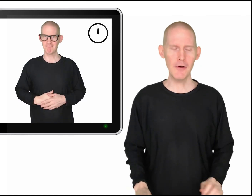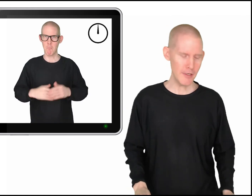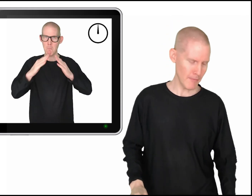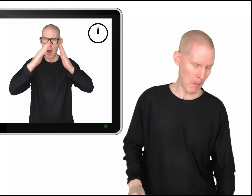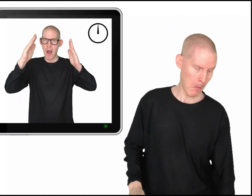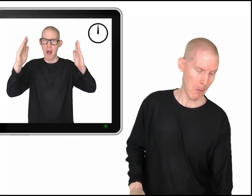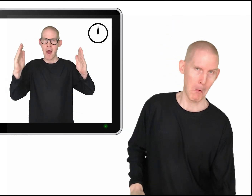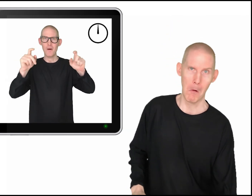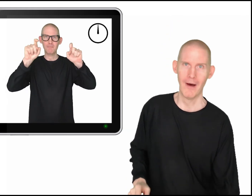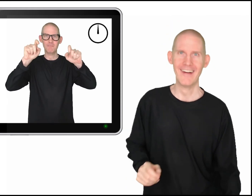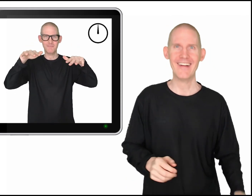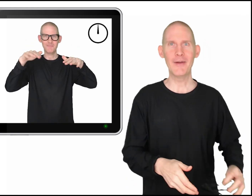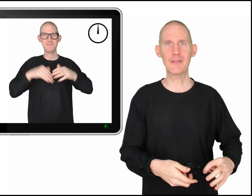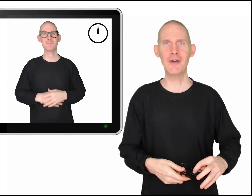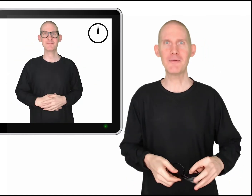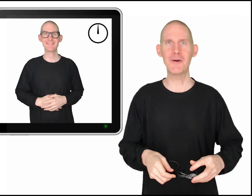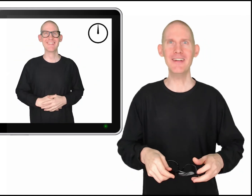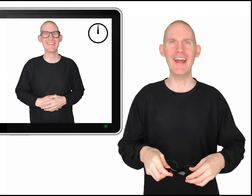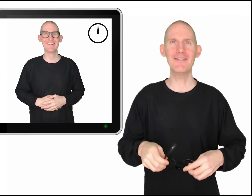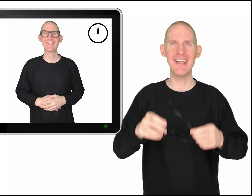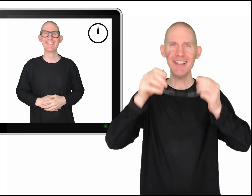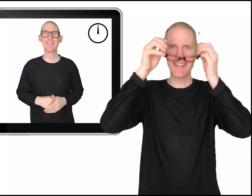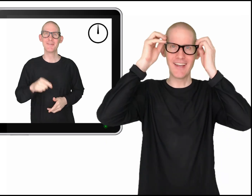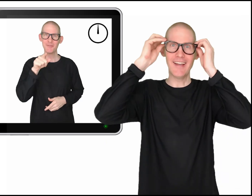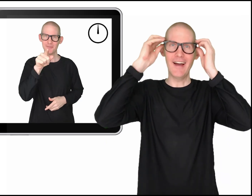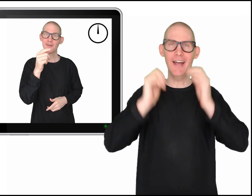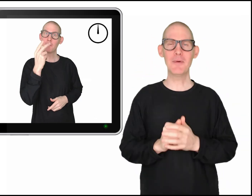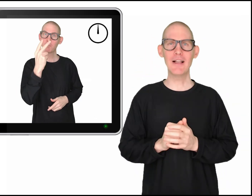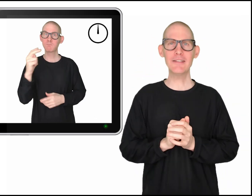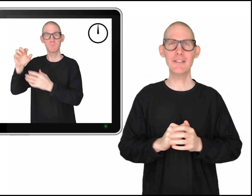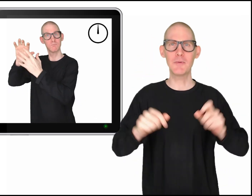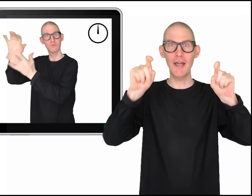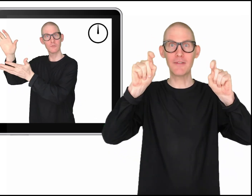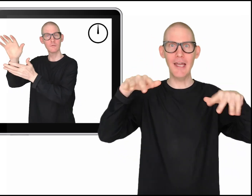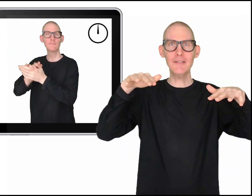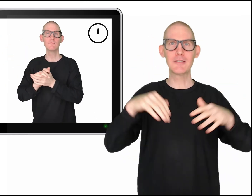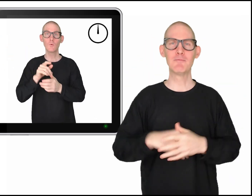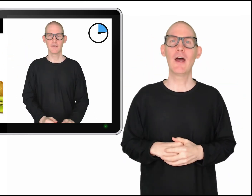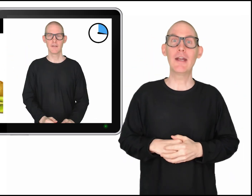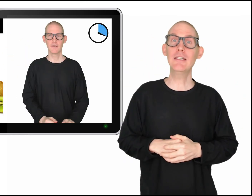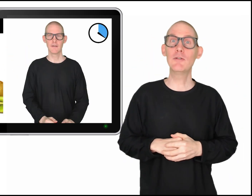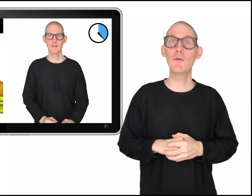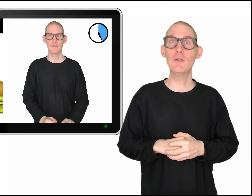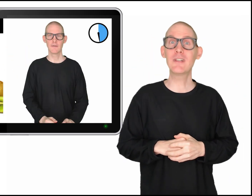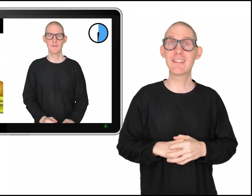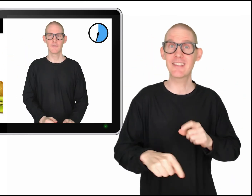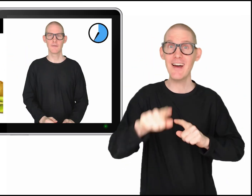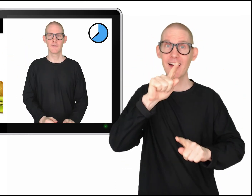going, that's right, we're going to have tests. I have my glasses, we have tests. I need to know that you can